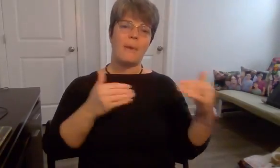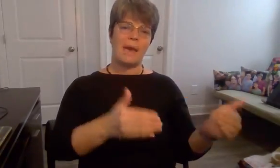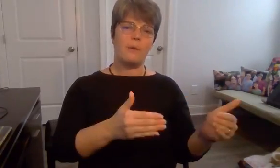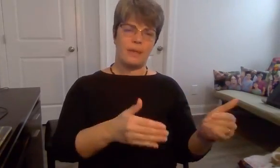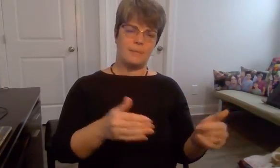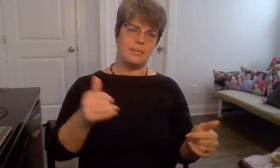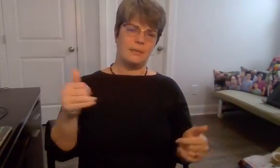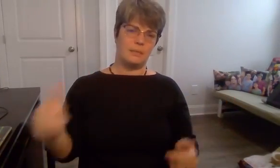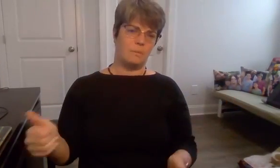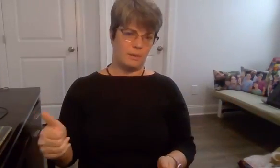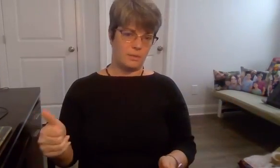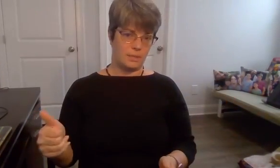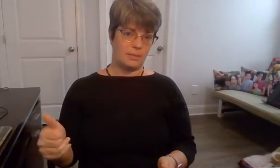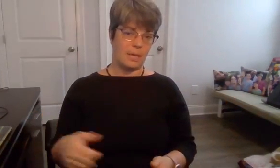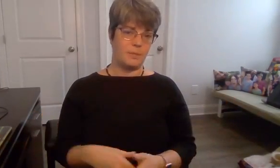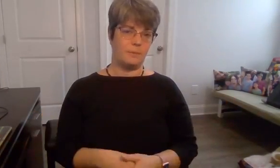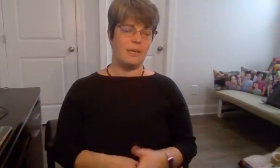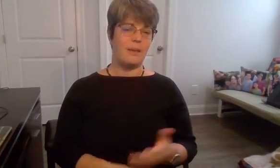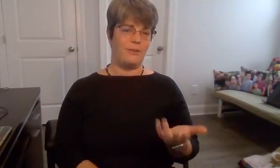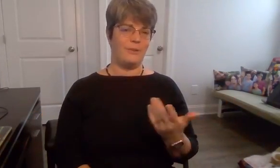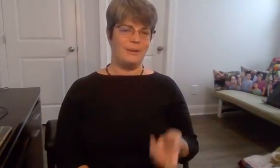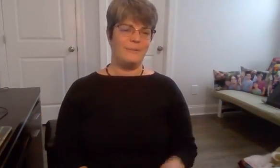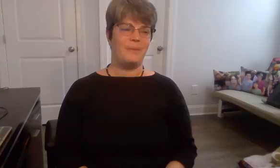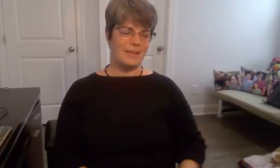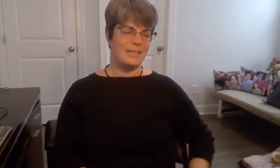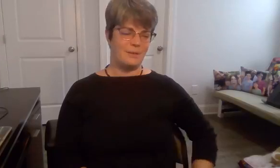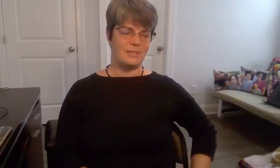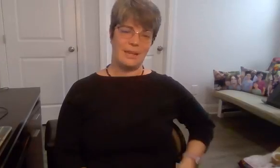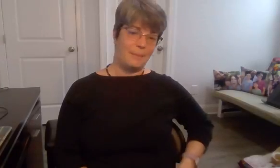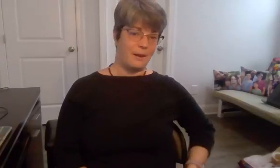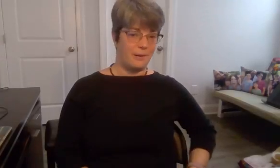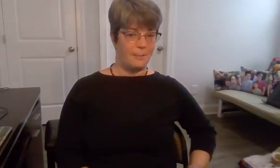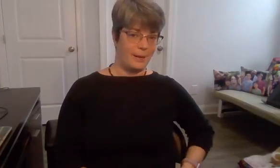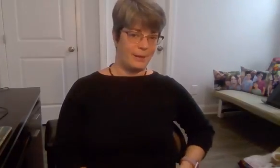empower them to tell someone else to stop. So my nephew, like I said, he was a headbanger and a biter, right?